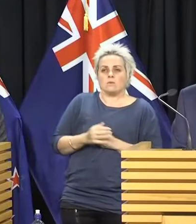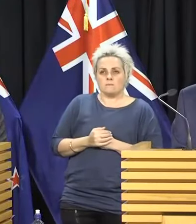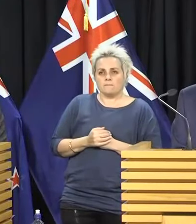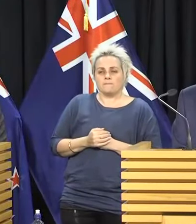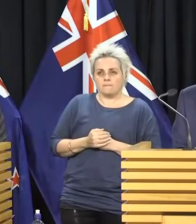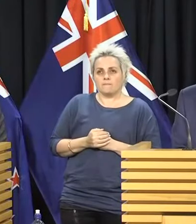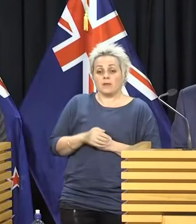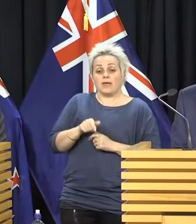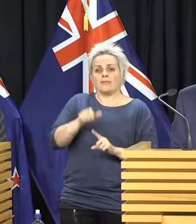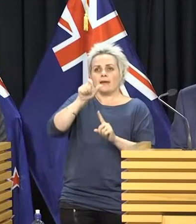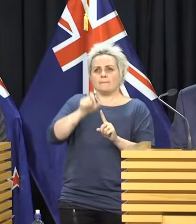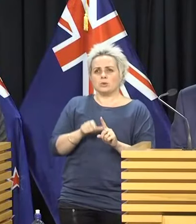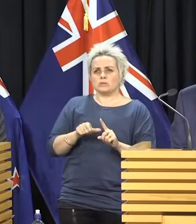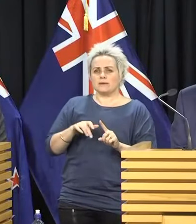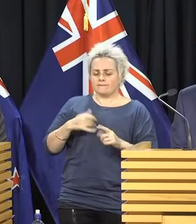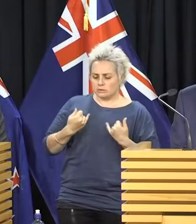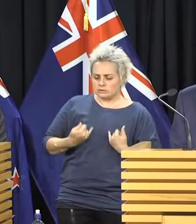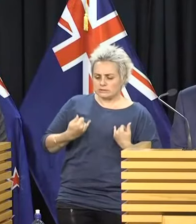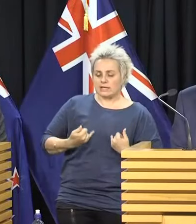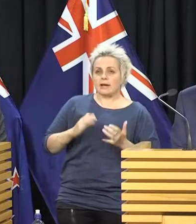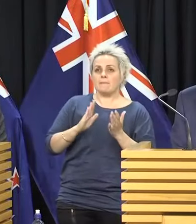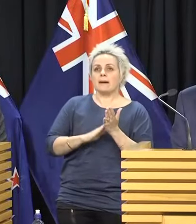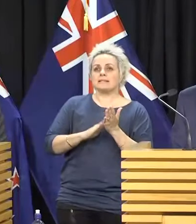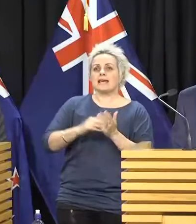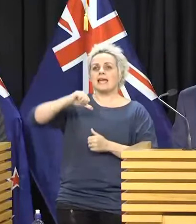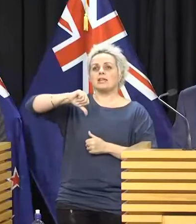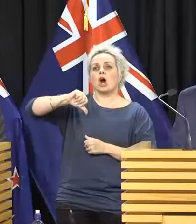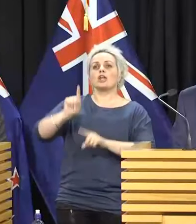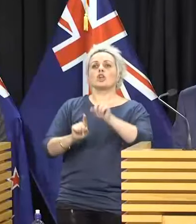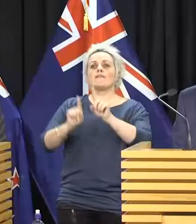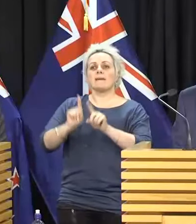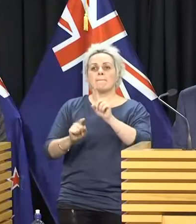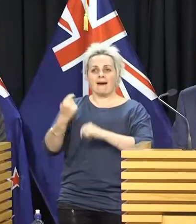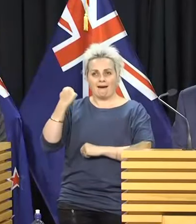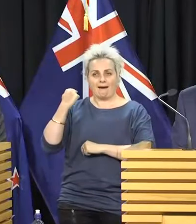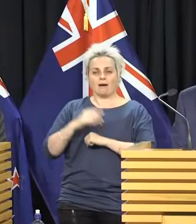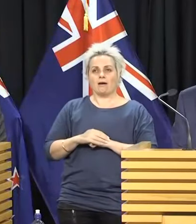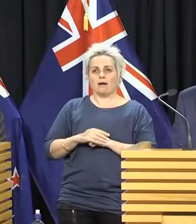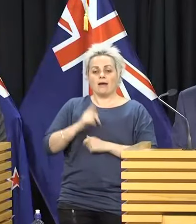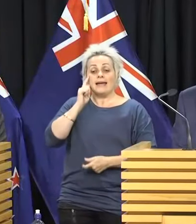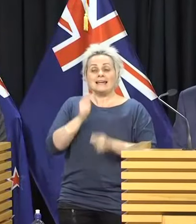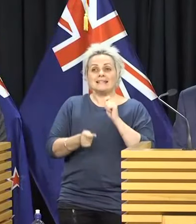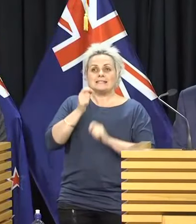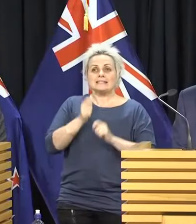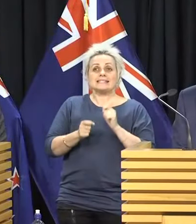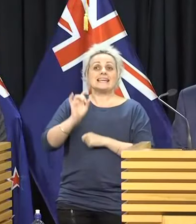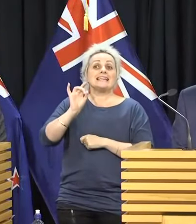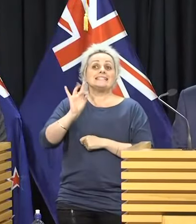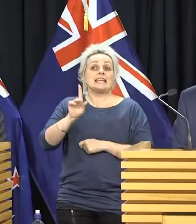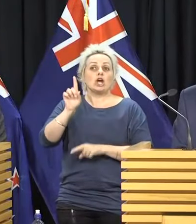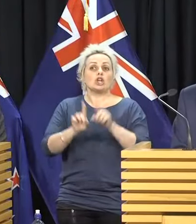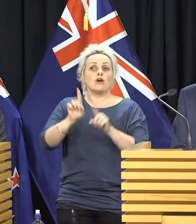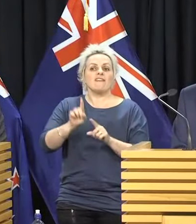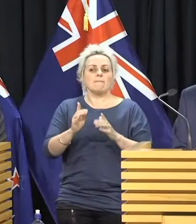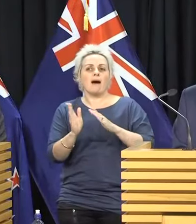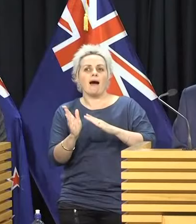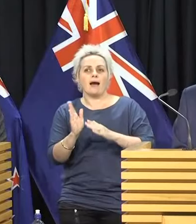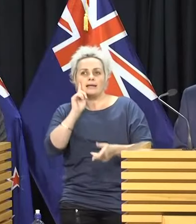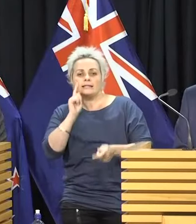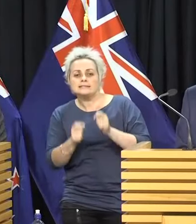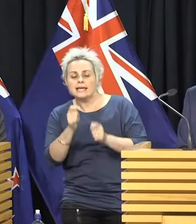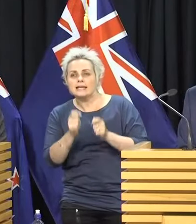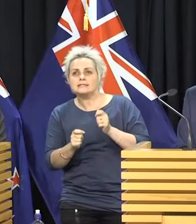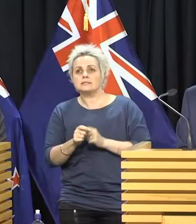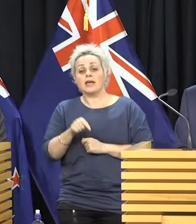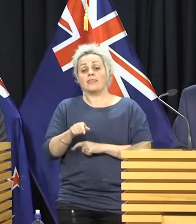person became symptomatic on Monday the 9th of November. They were tested late on the 10th of November, and